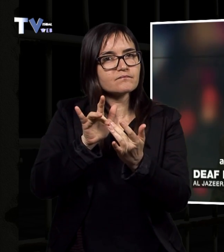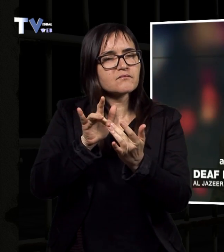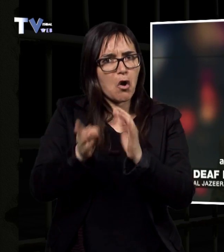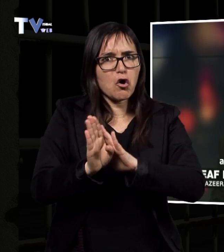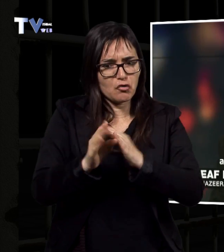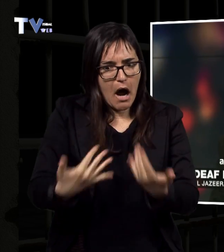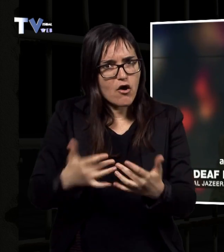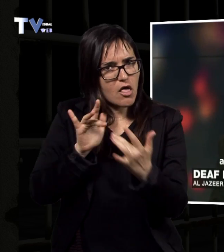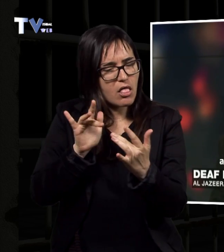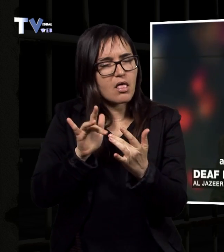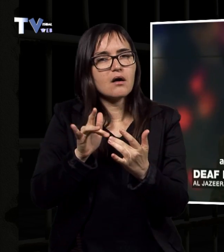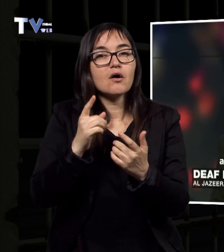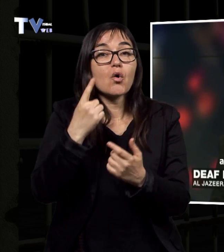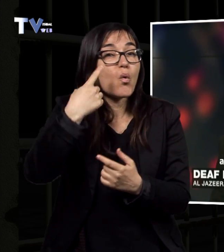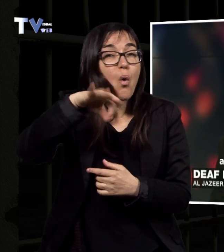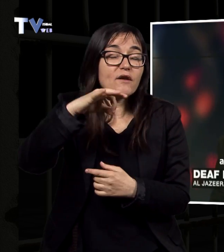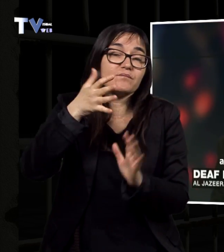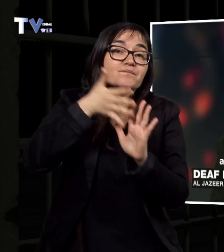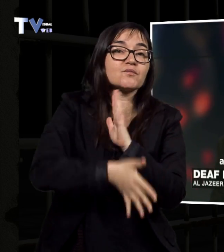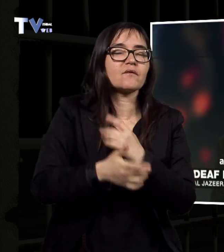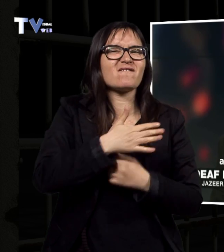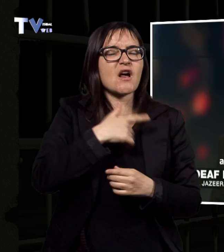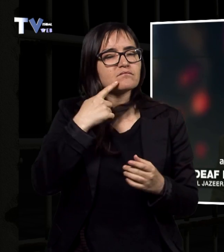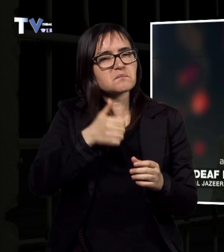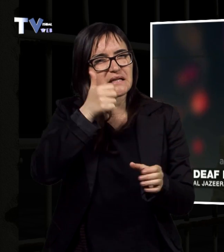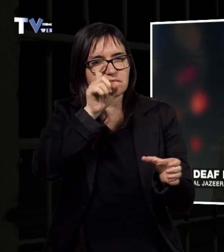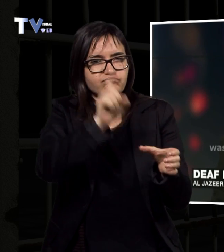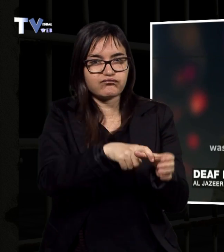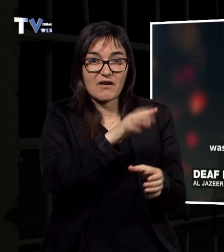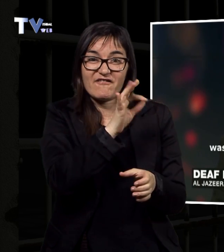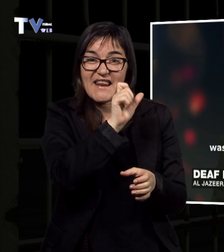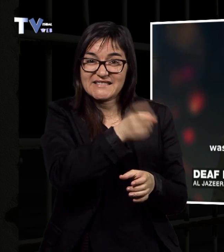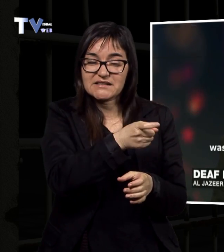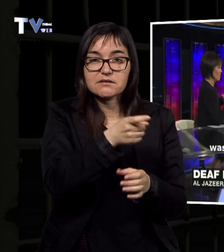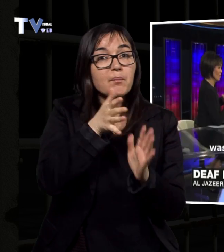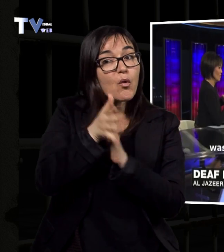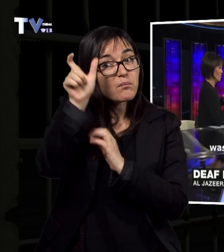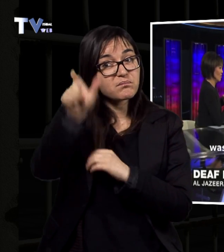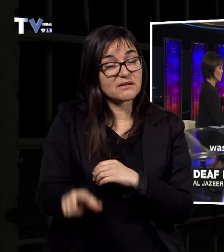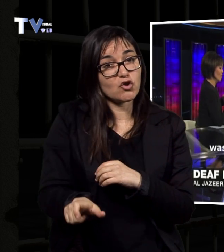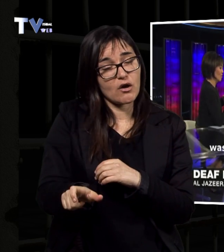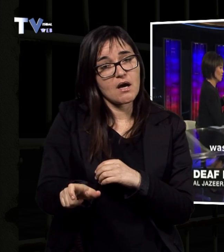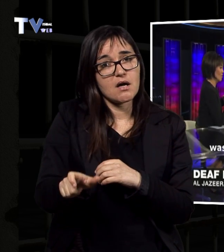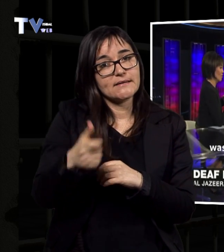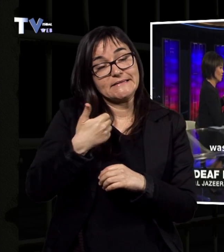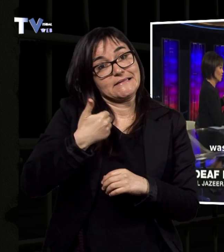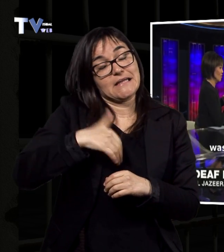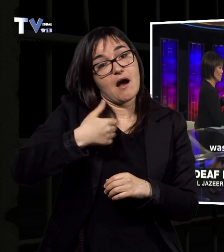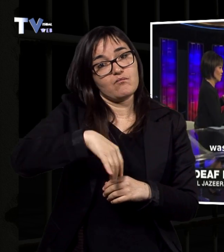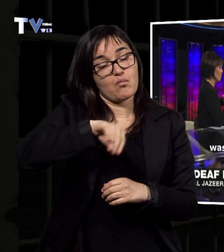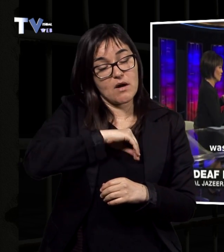And the only reason I was able to do anything with this at all was because one of the people that I had met and talked